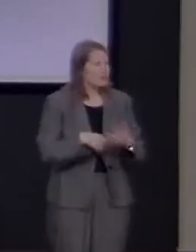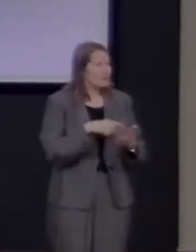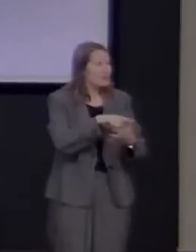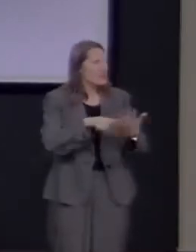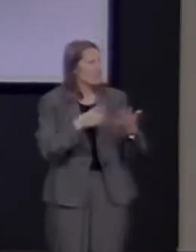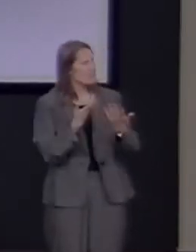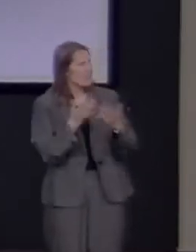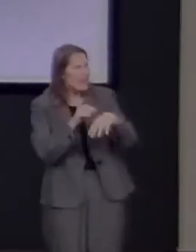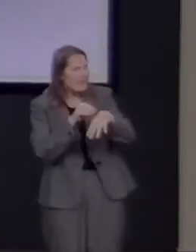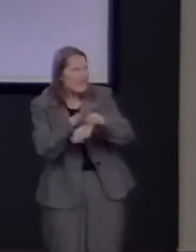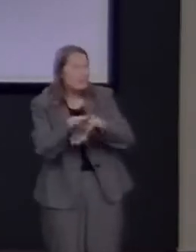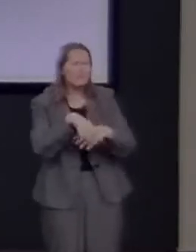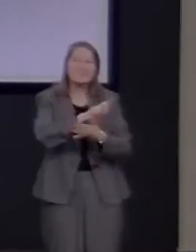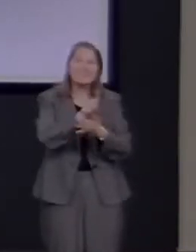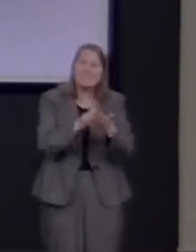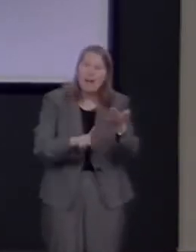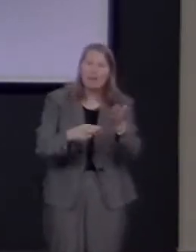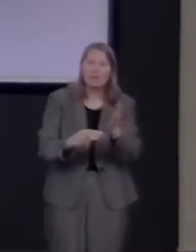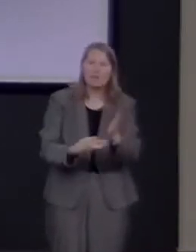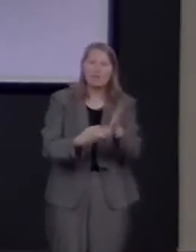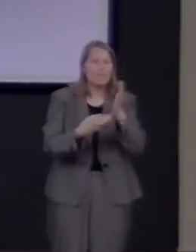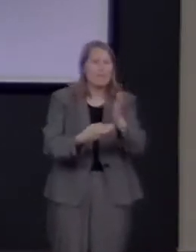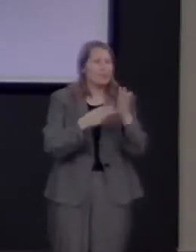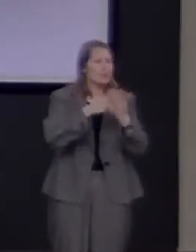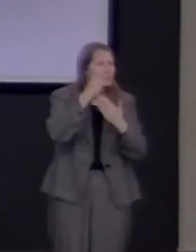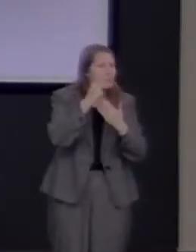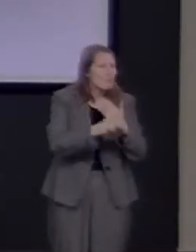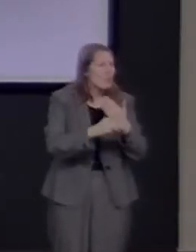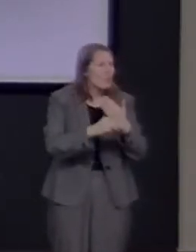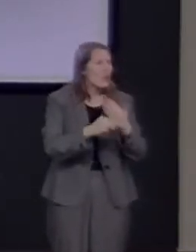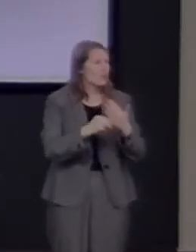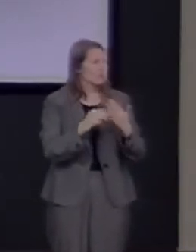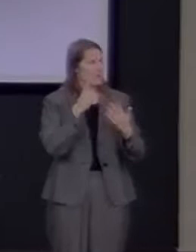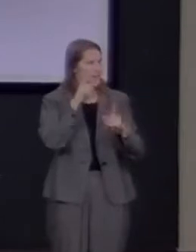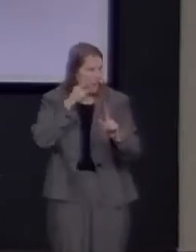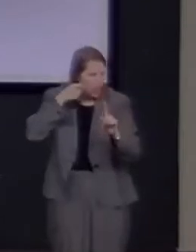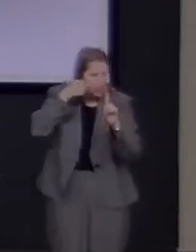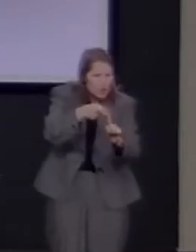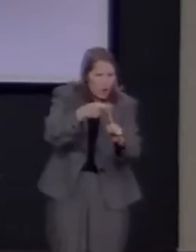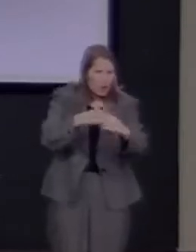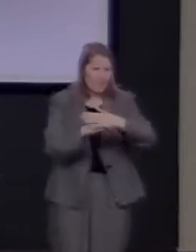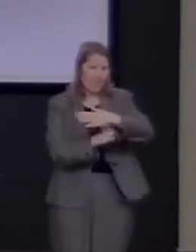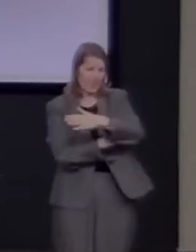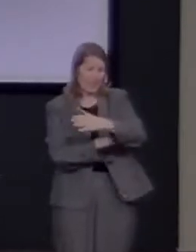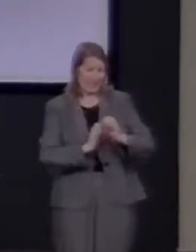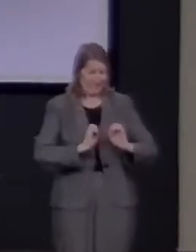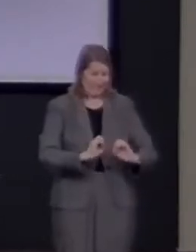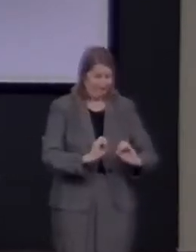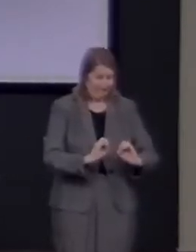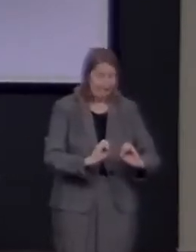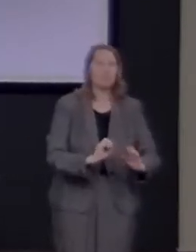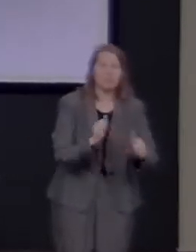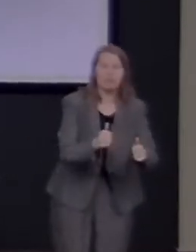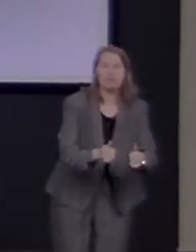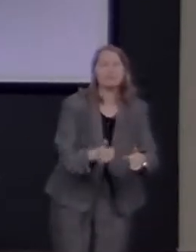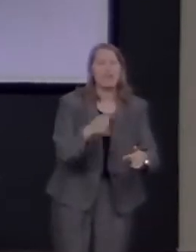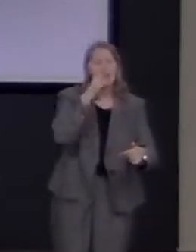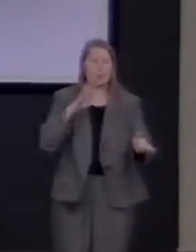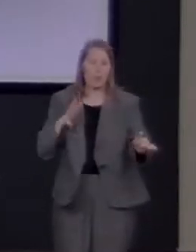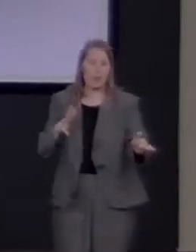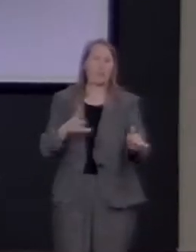of evidence-based remediation programs that target these foundational competencies and help children catch